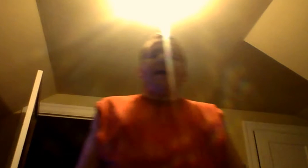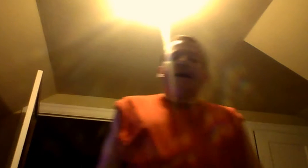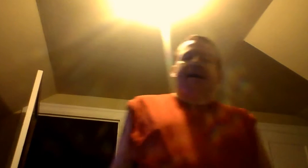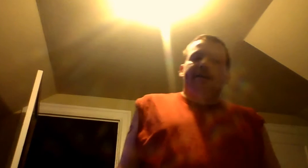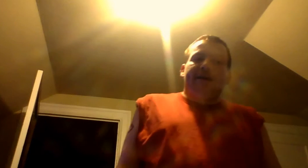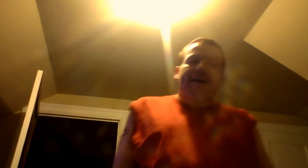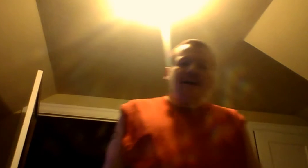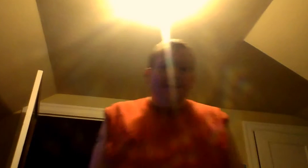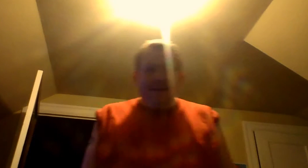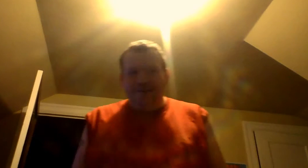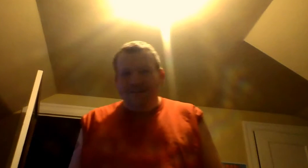And,